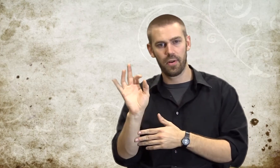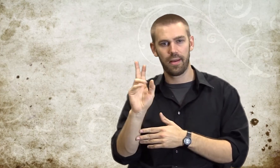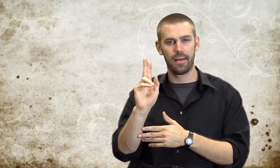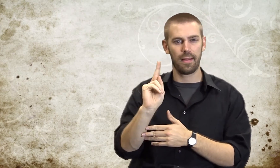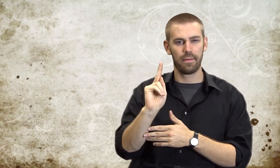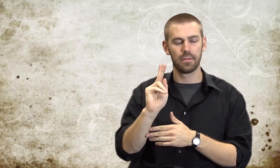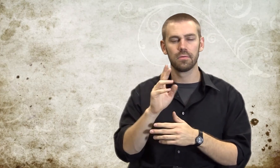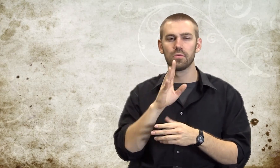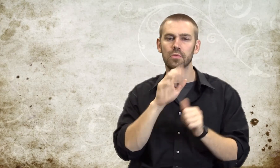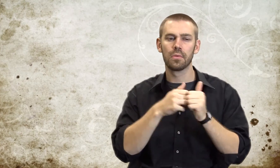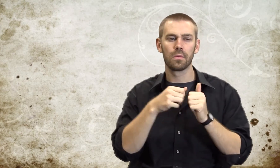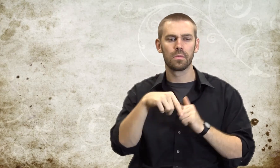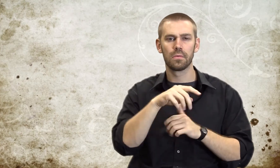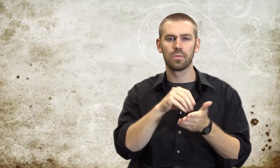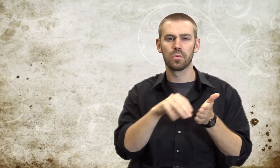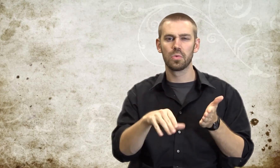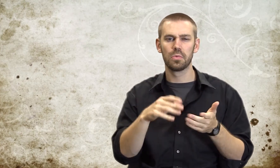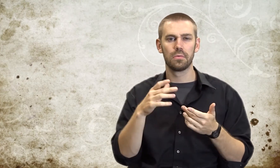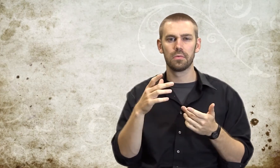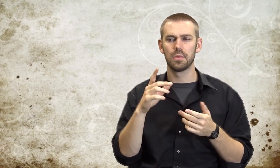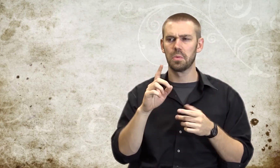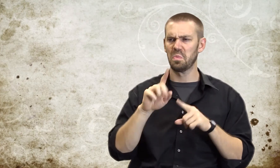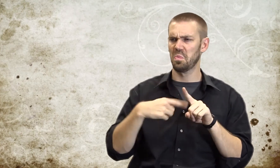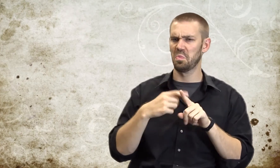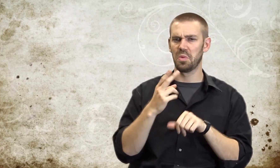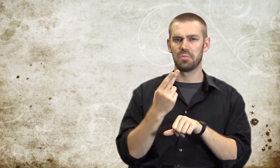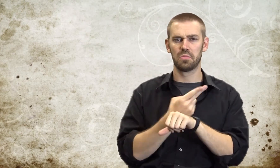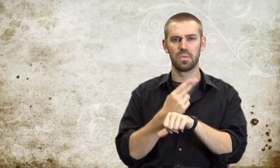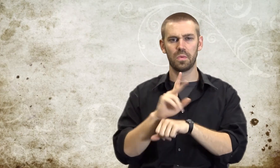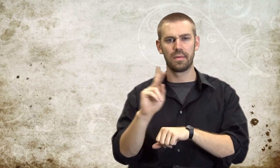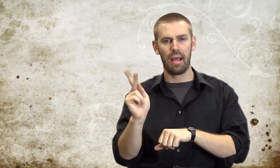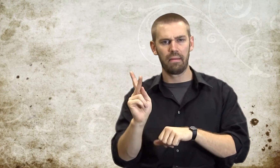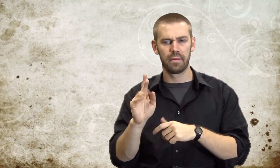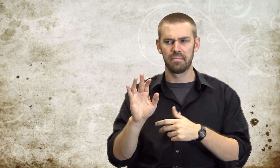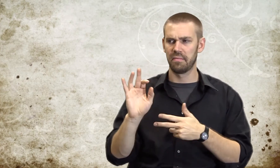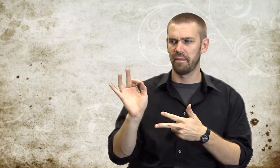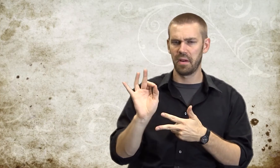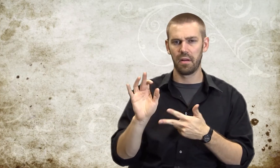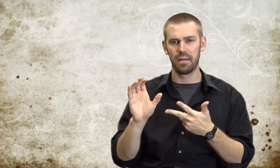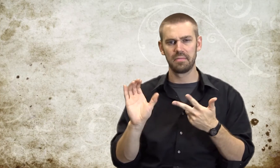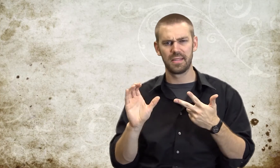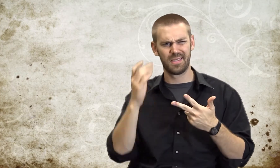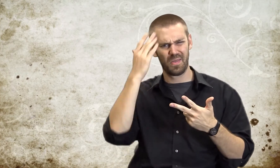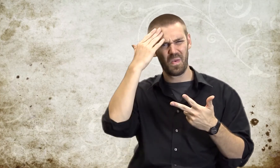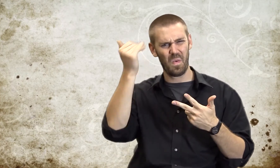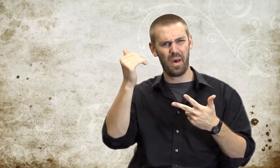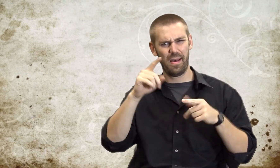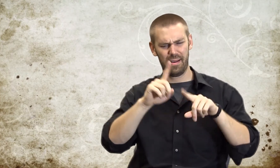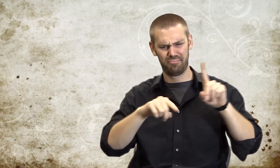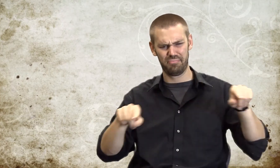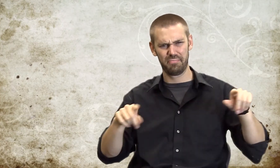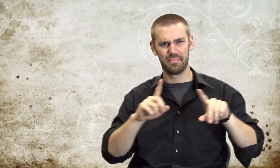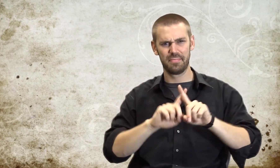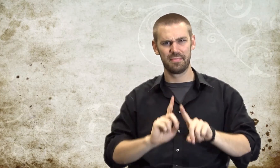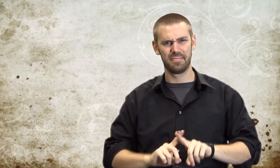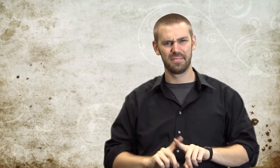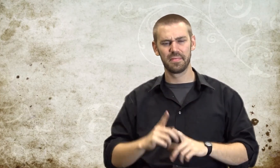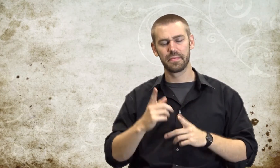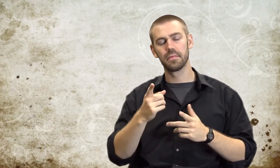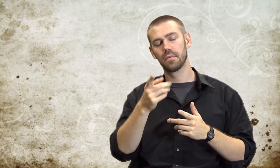the Celsius, Fahrenheit, and Kelvin to give students an opportunity of, where do you use these different temperatures